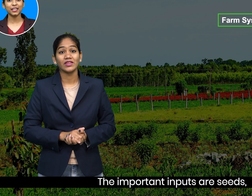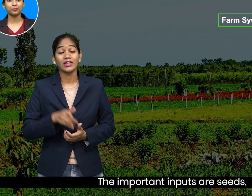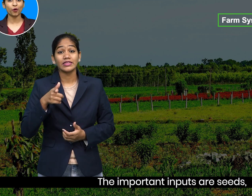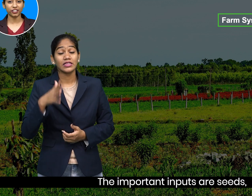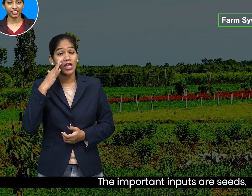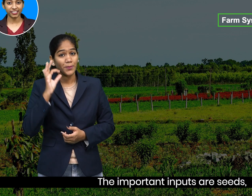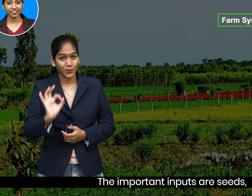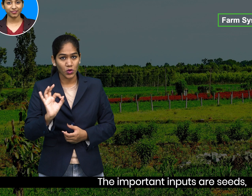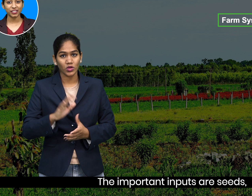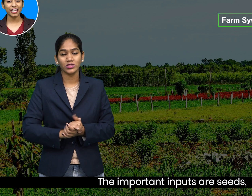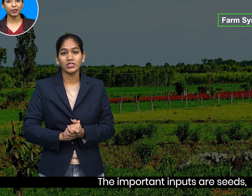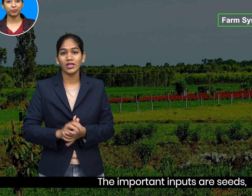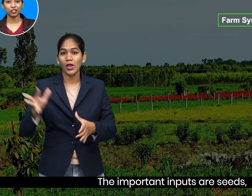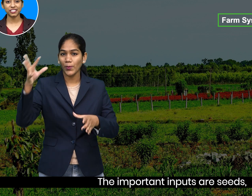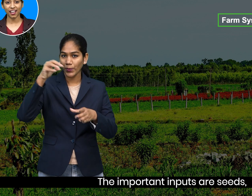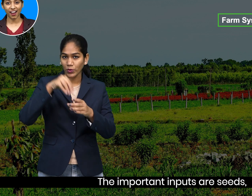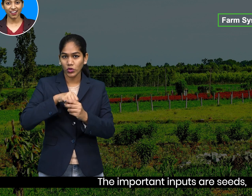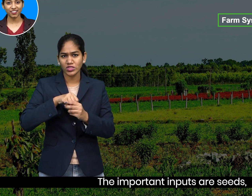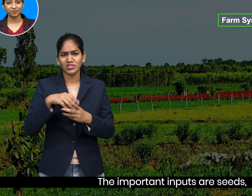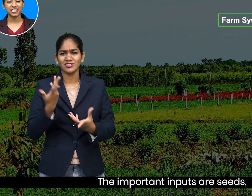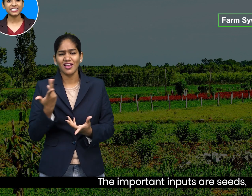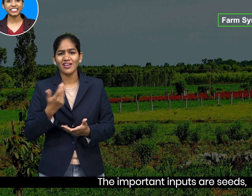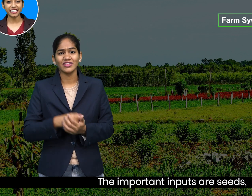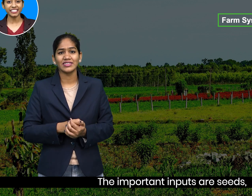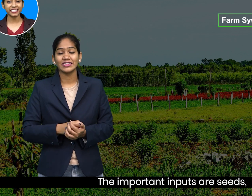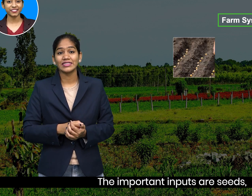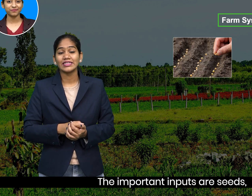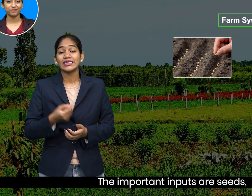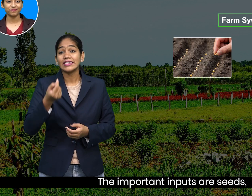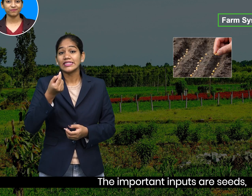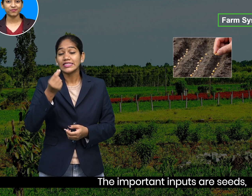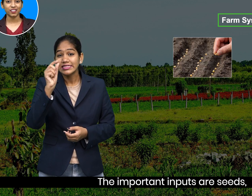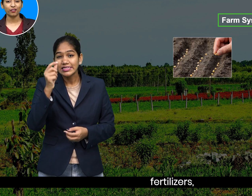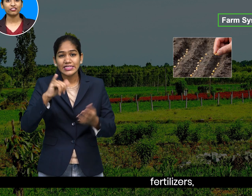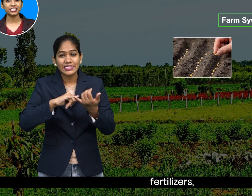The important inputs are seeds,